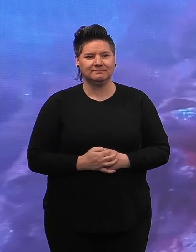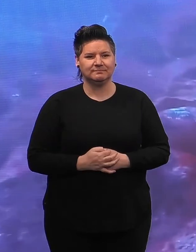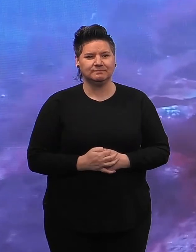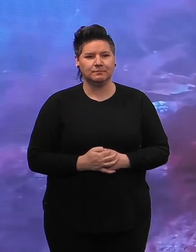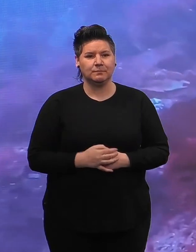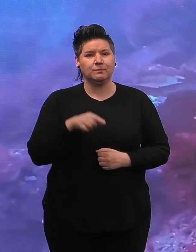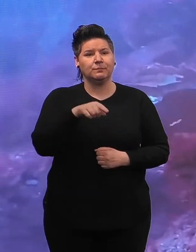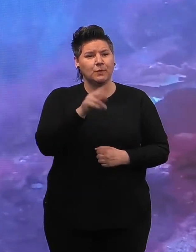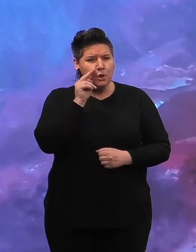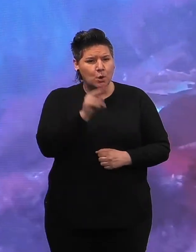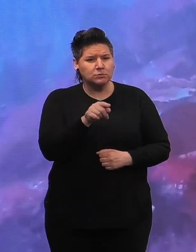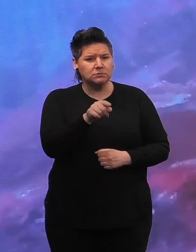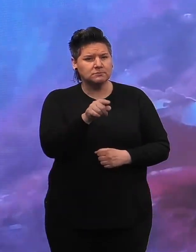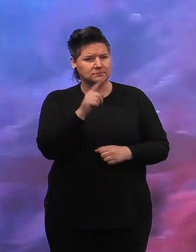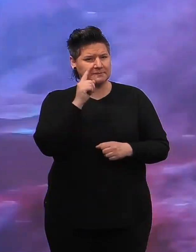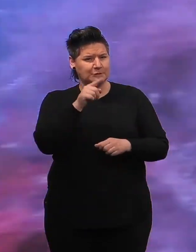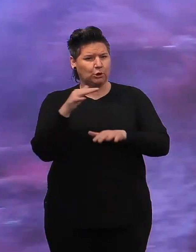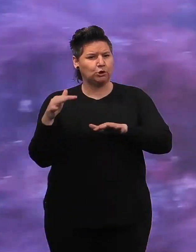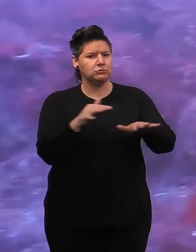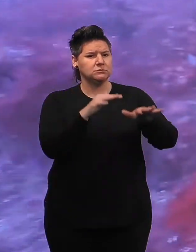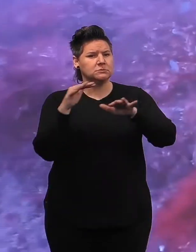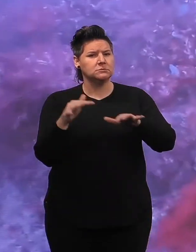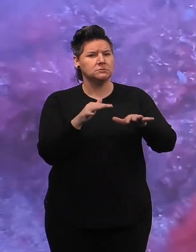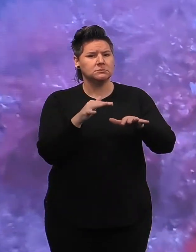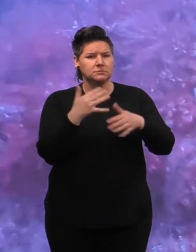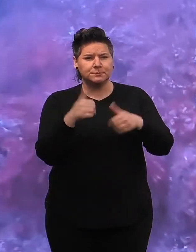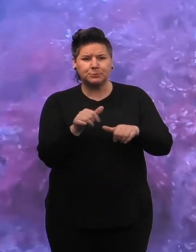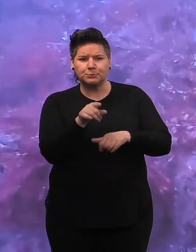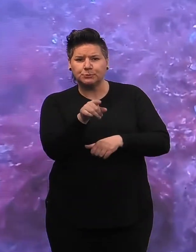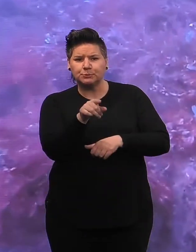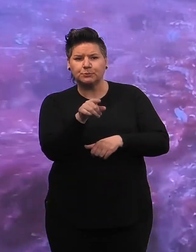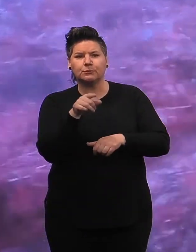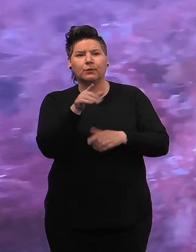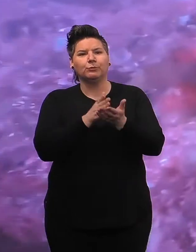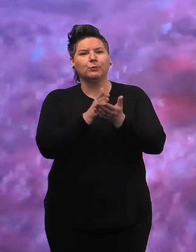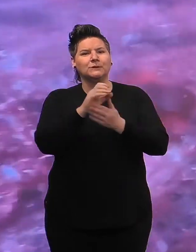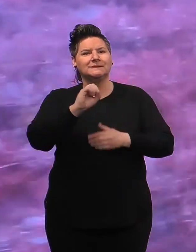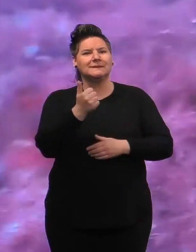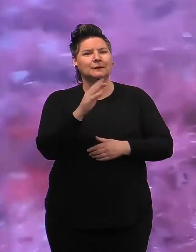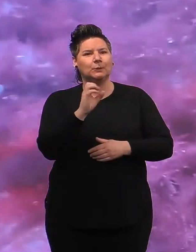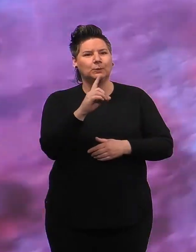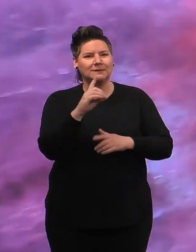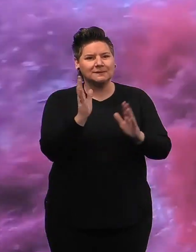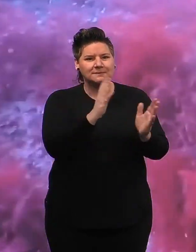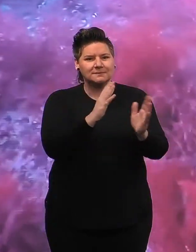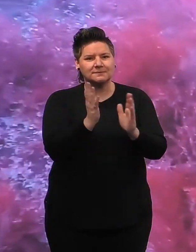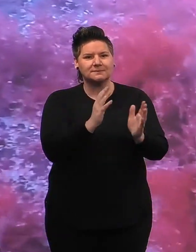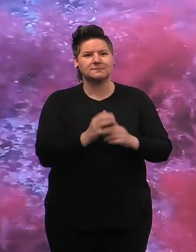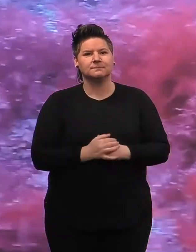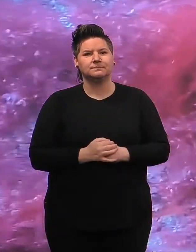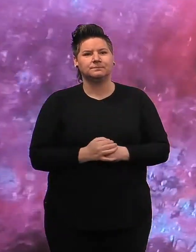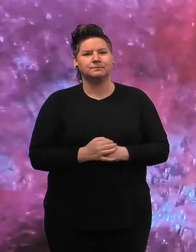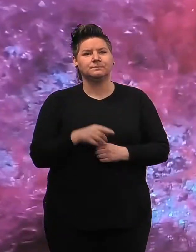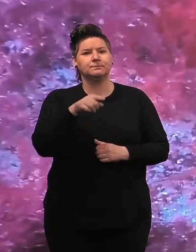Here you can notice perhaps that the current is slightly running through this weed. This is again all red